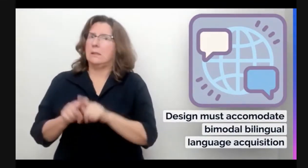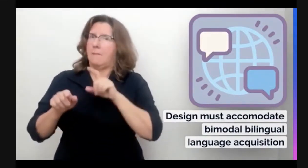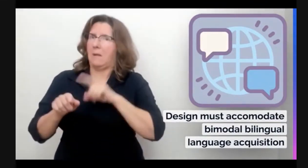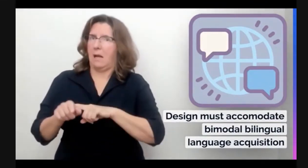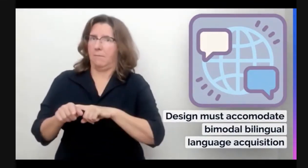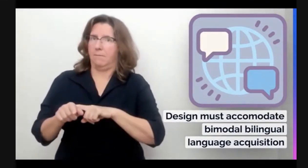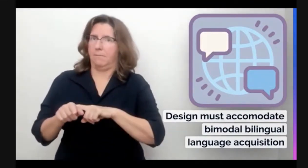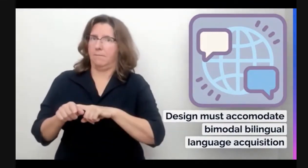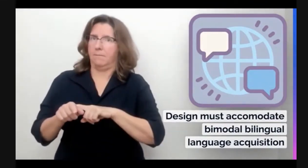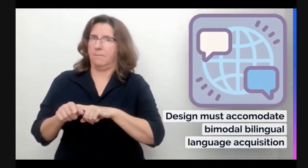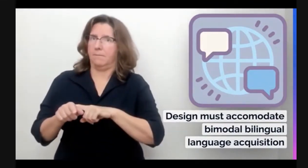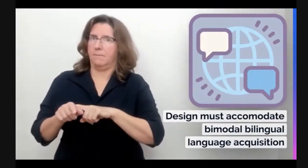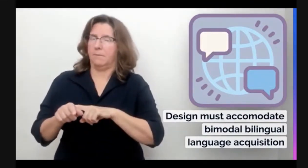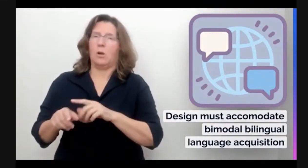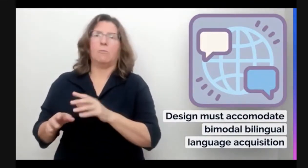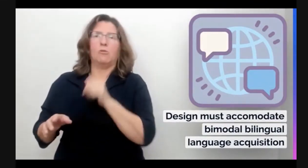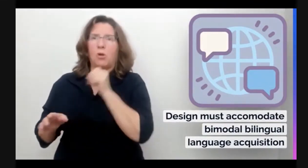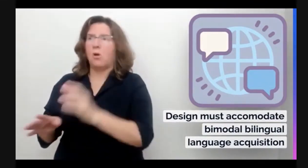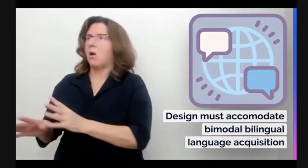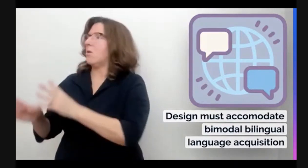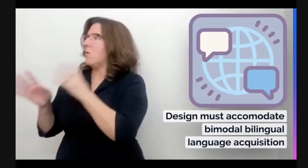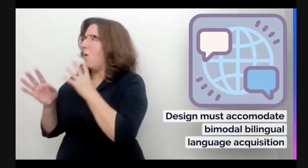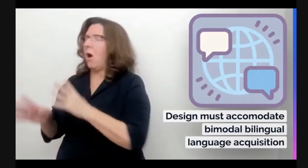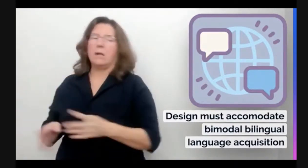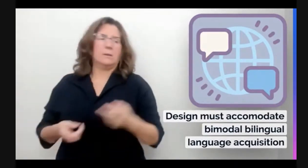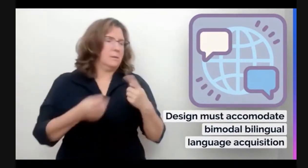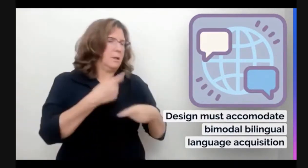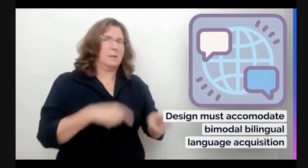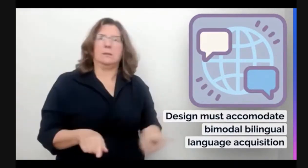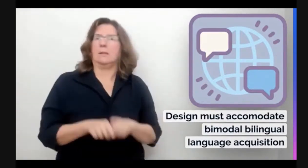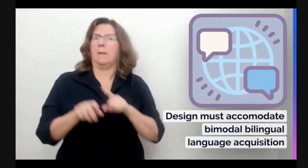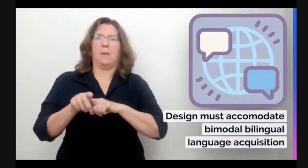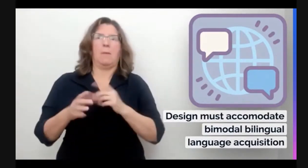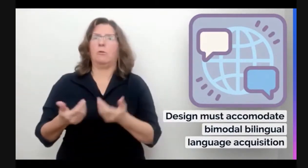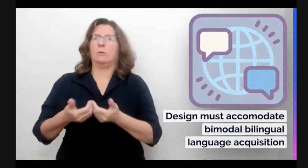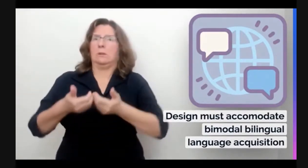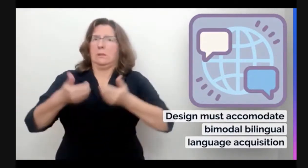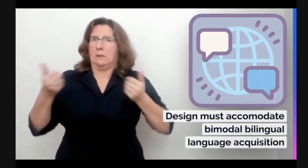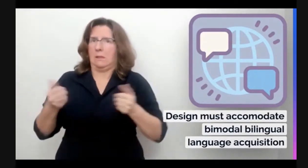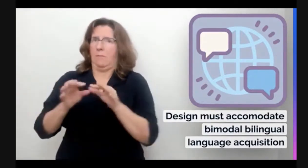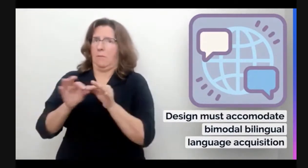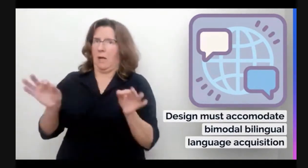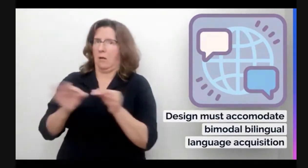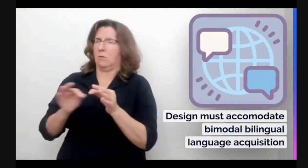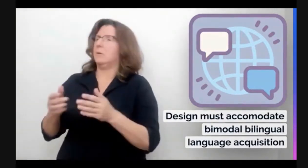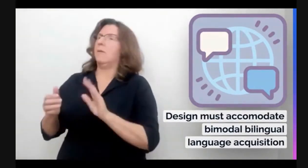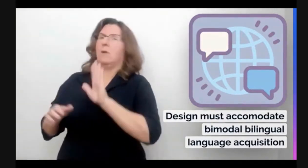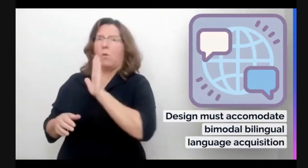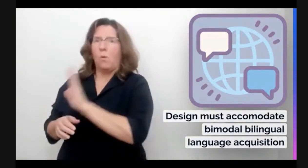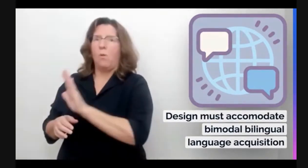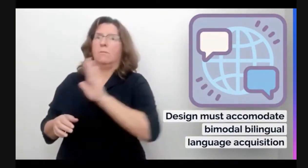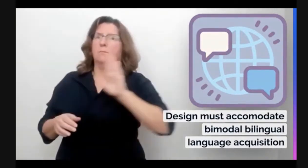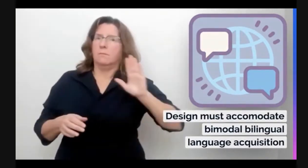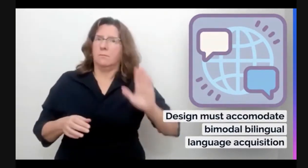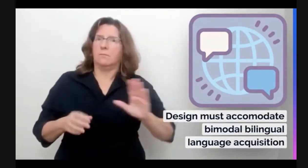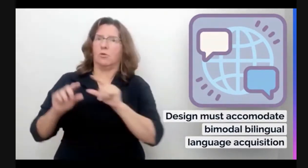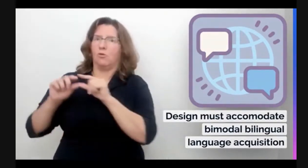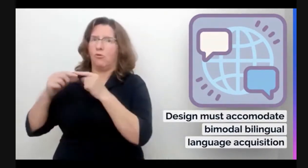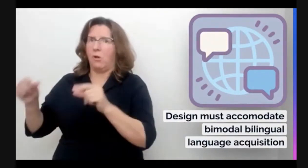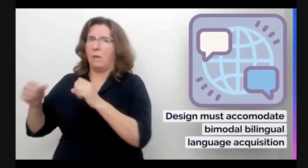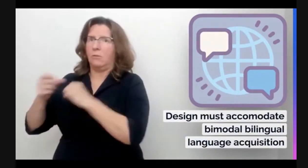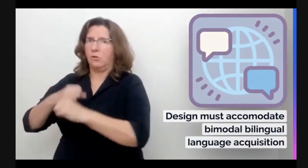time. No one should be talking and signing at the same time. Because they are two different languages, it